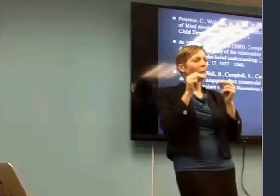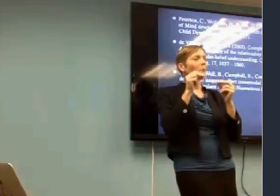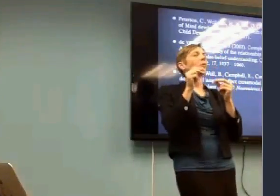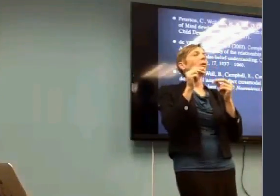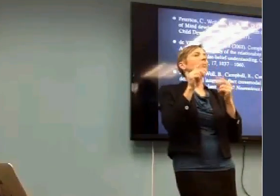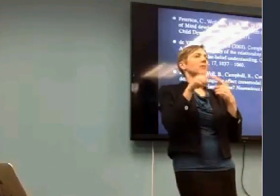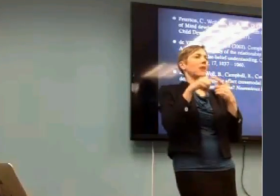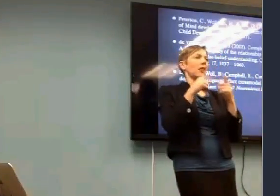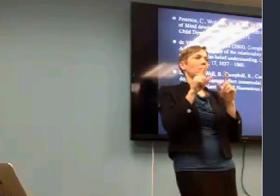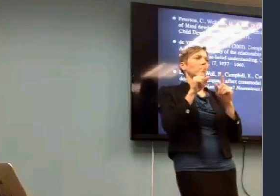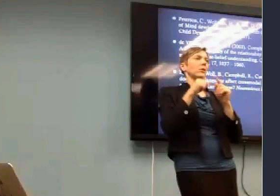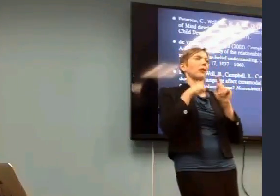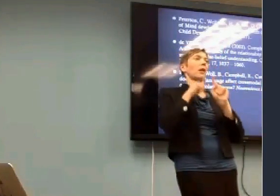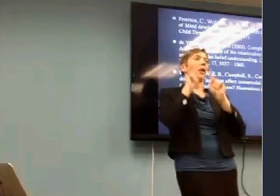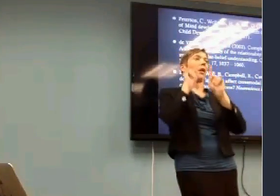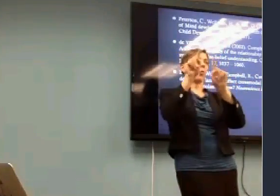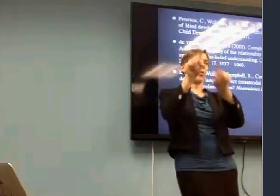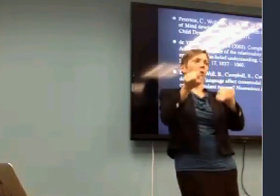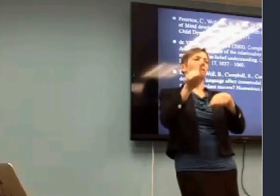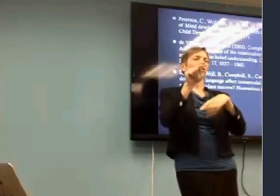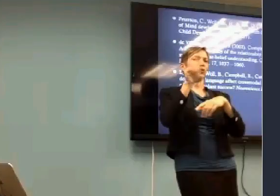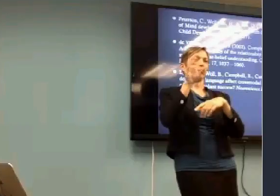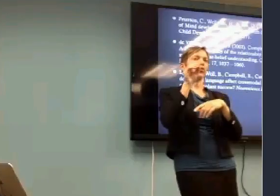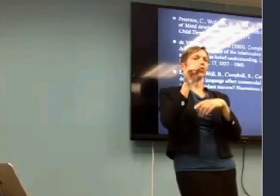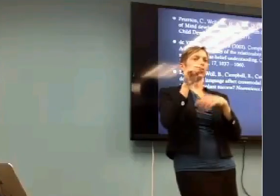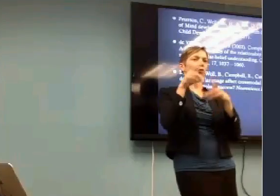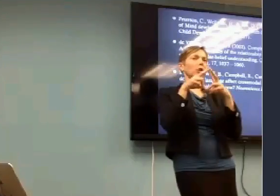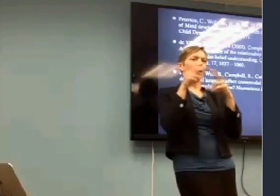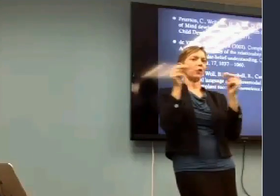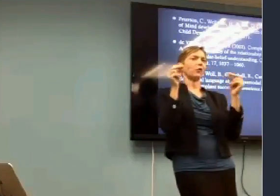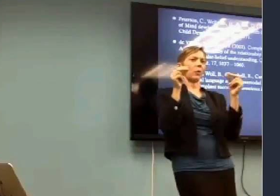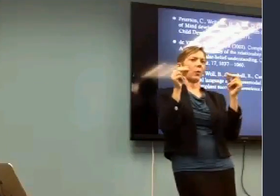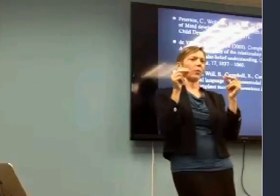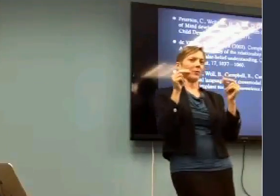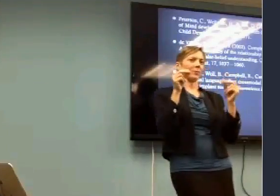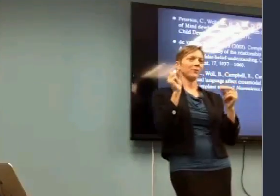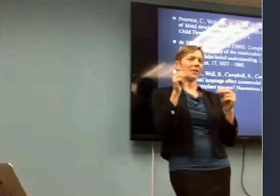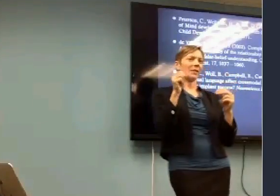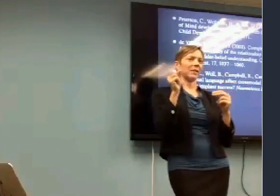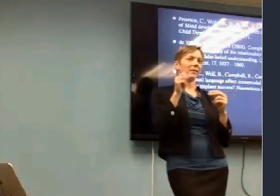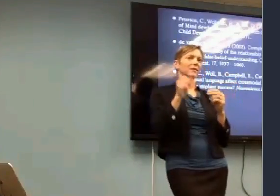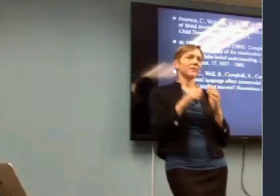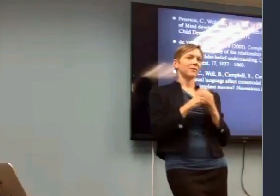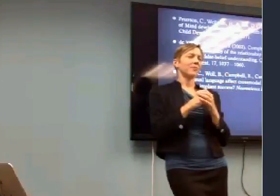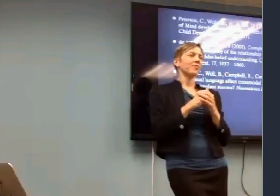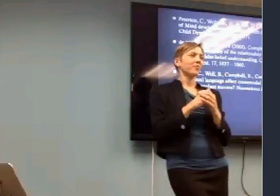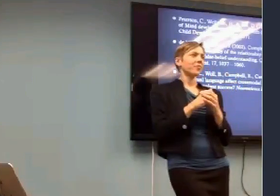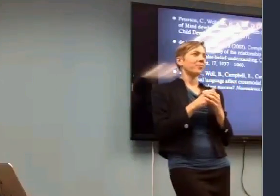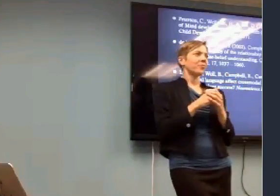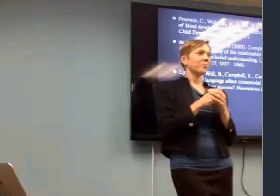I did not learn Nicaraguan Sign Language until I actually went to Nicaragua. Yeah. Okay.